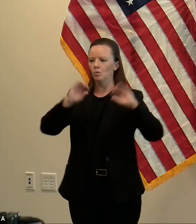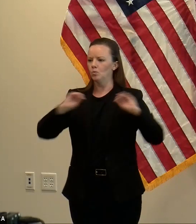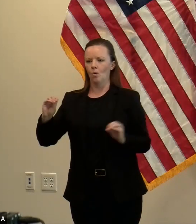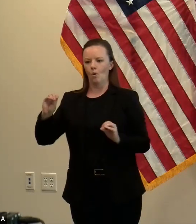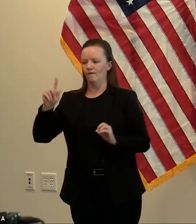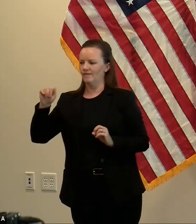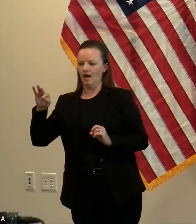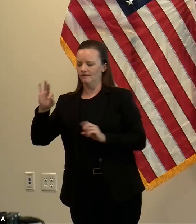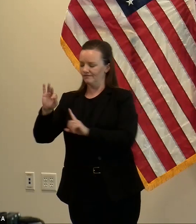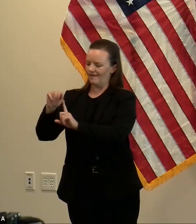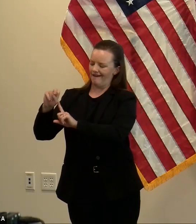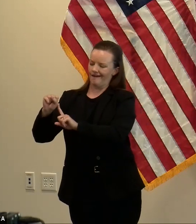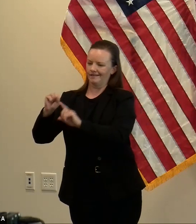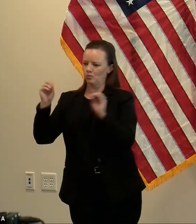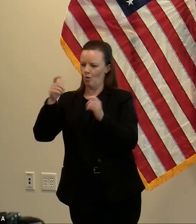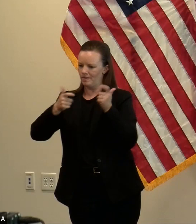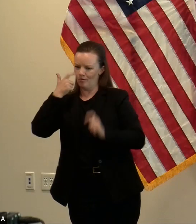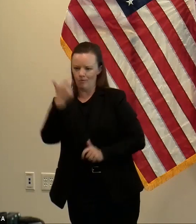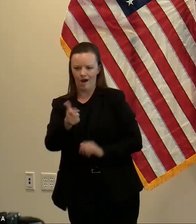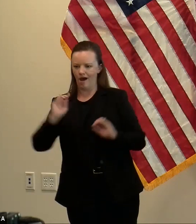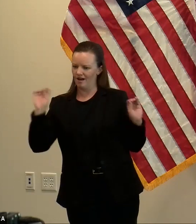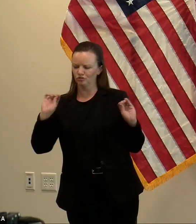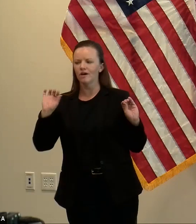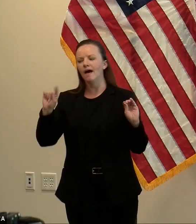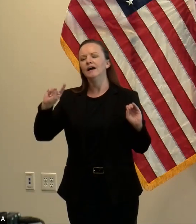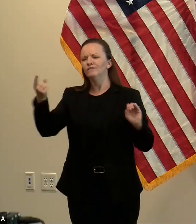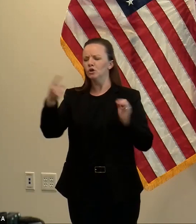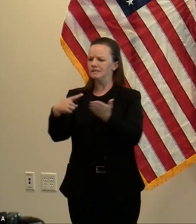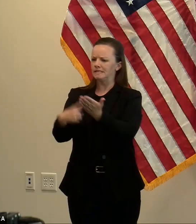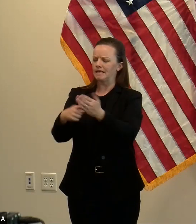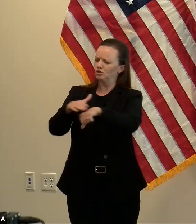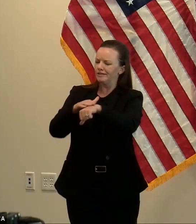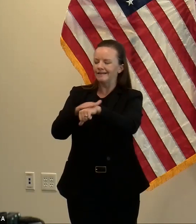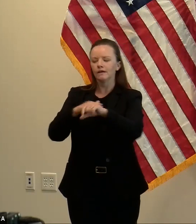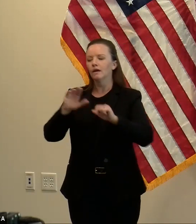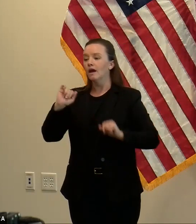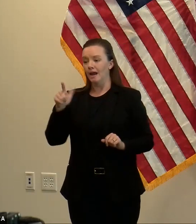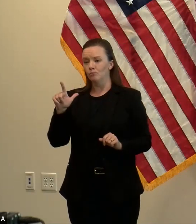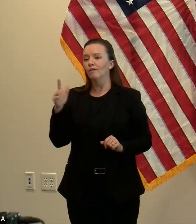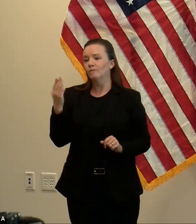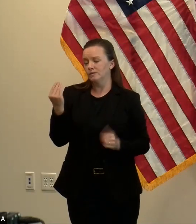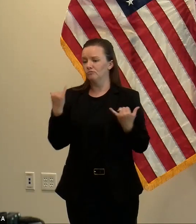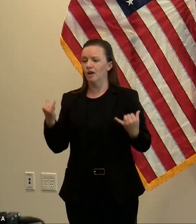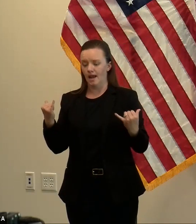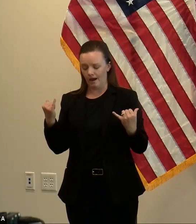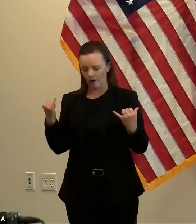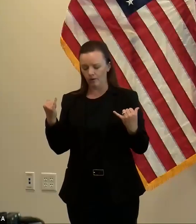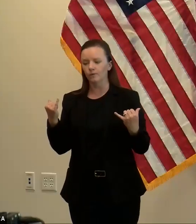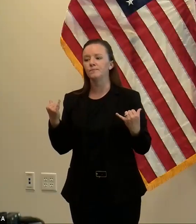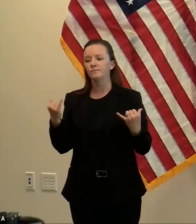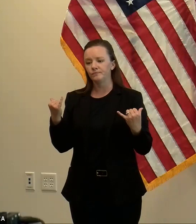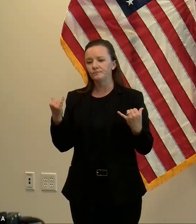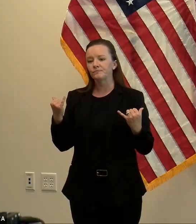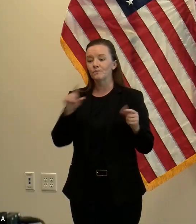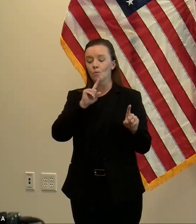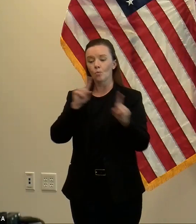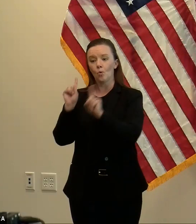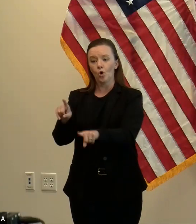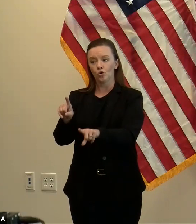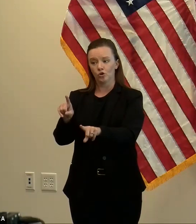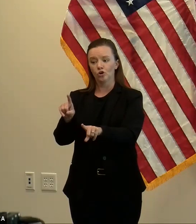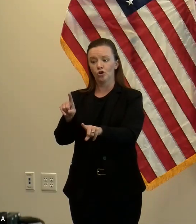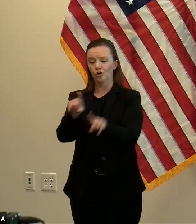fans. That was the first discussion. We're not, like I said, it's April 14th here today. The order runs